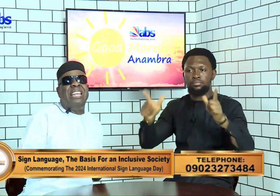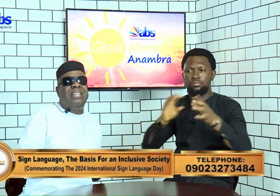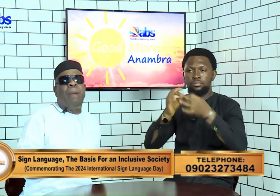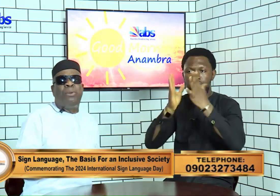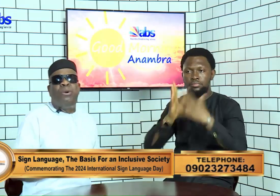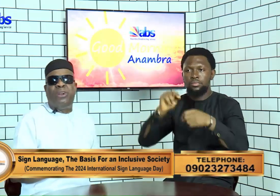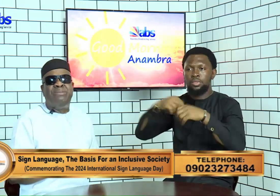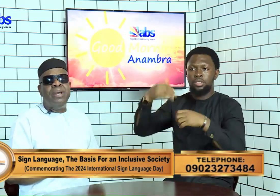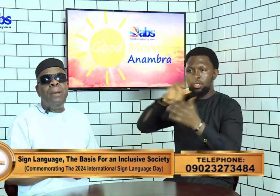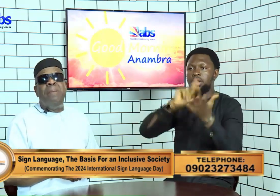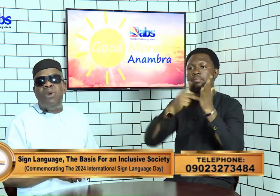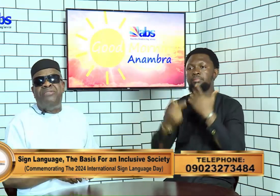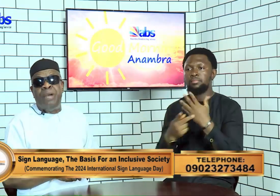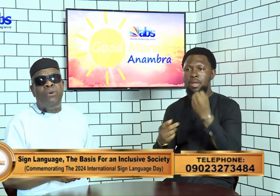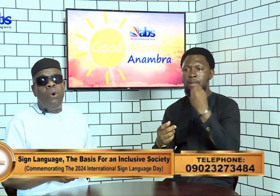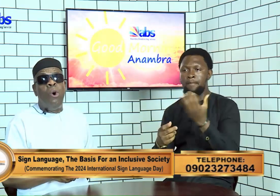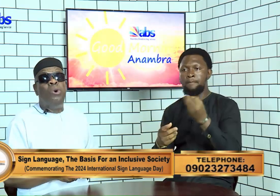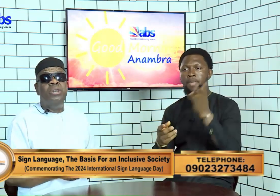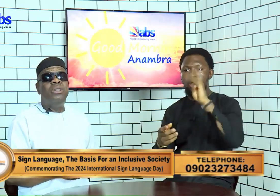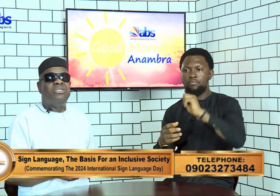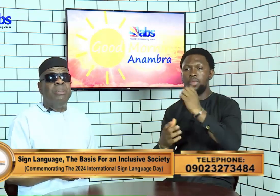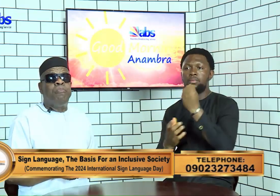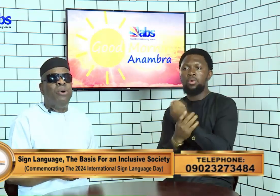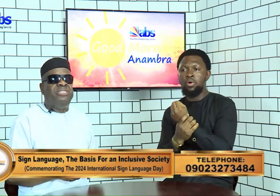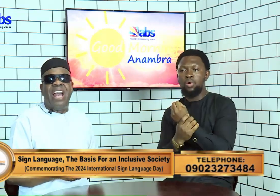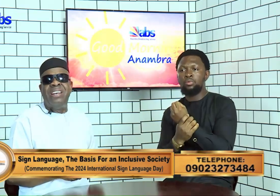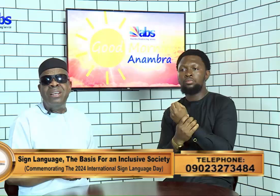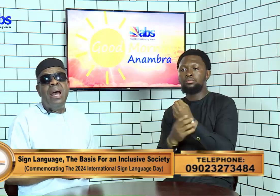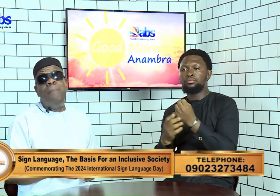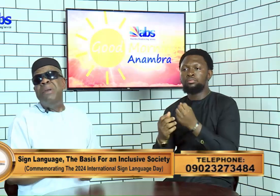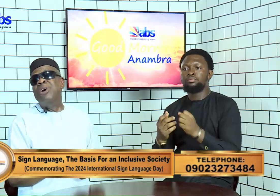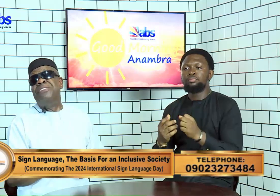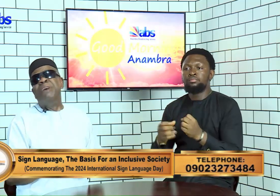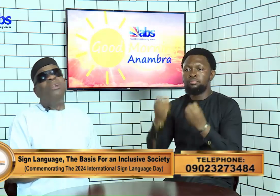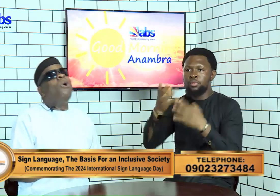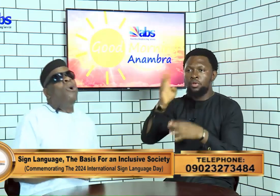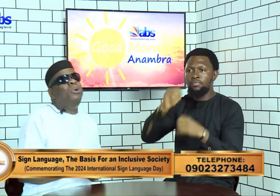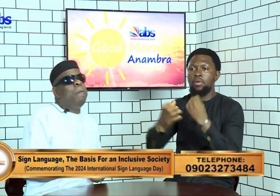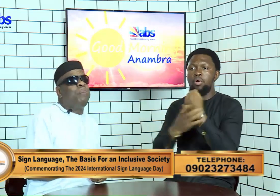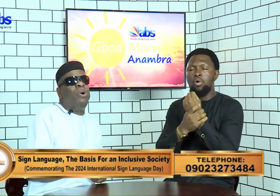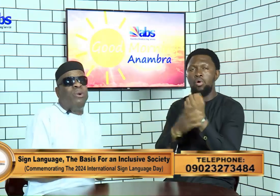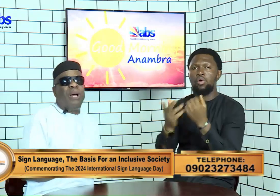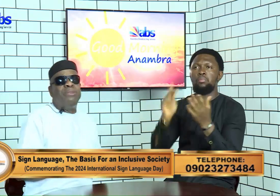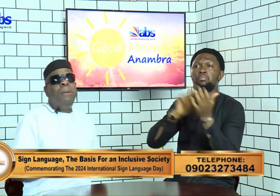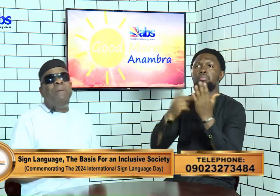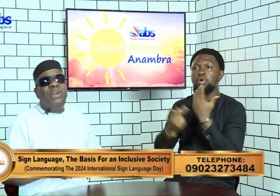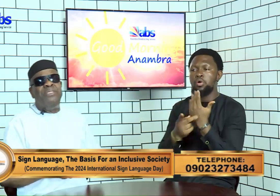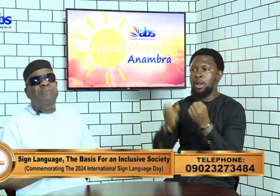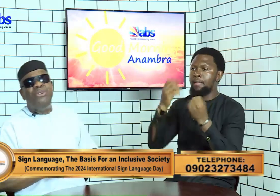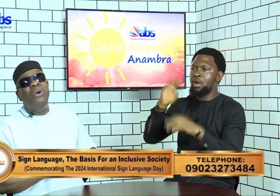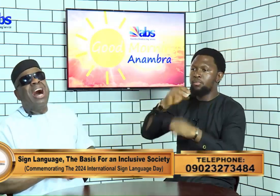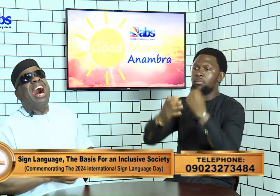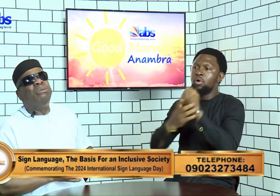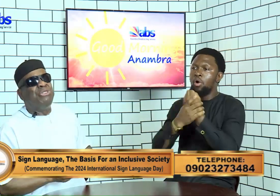interpreters in their program. Many of them hold symposia, and many of them hold programs. Many of